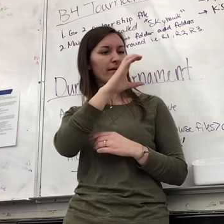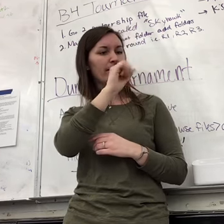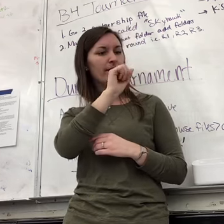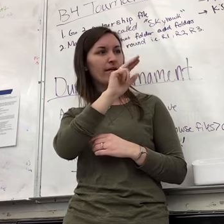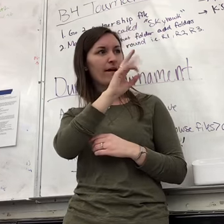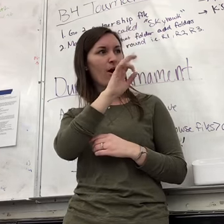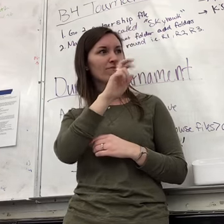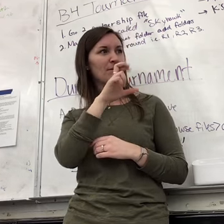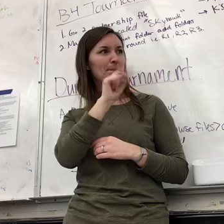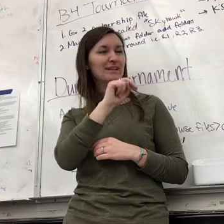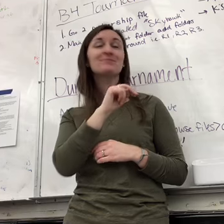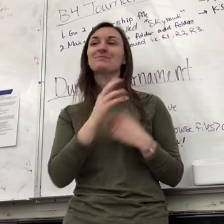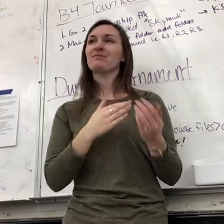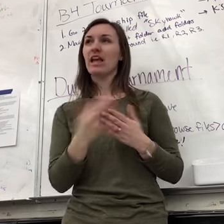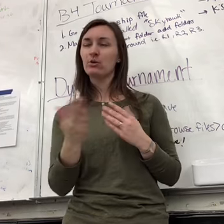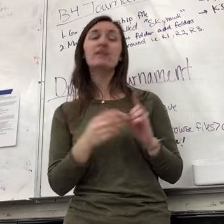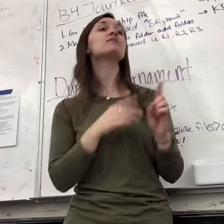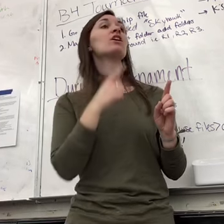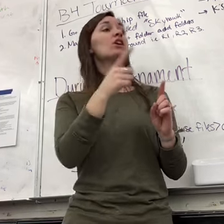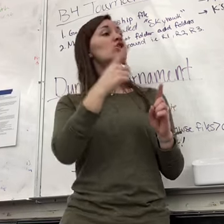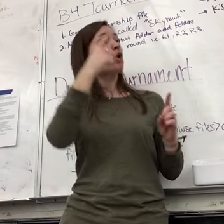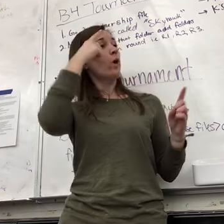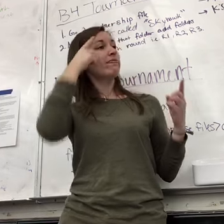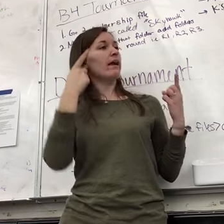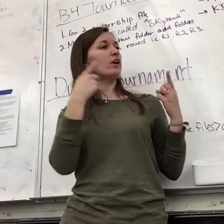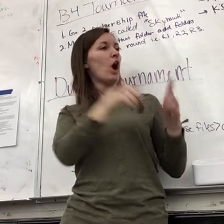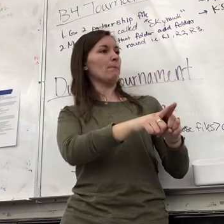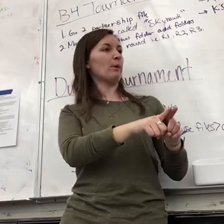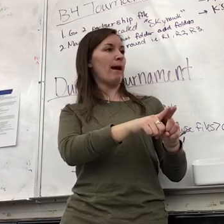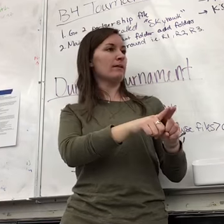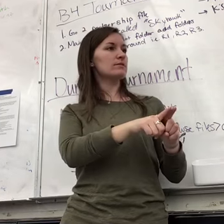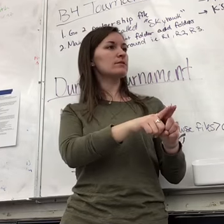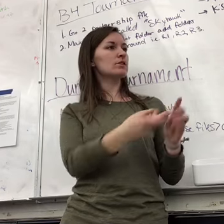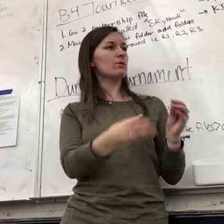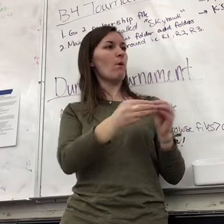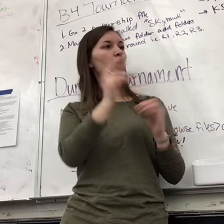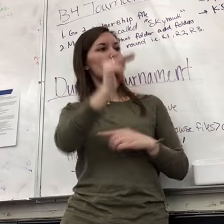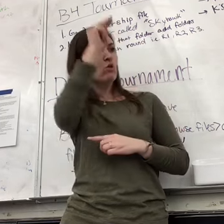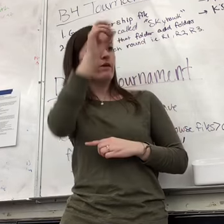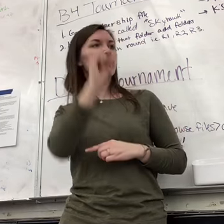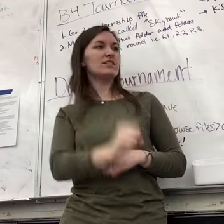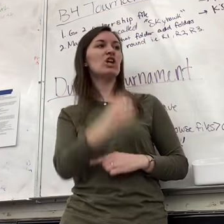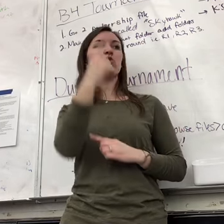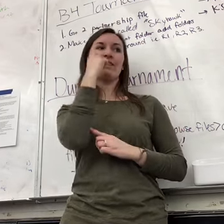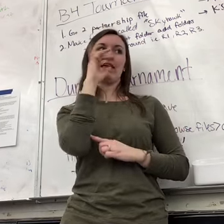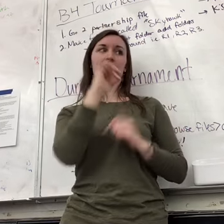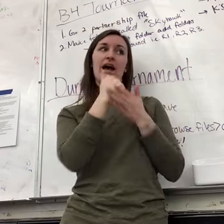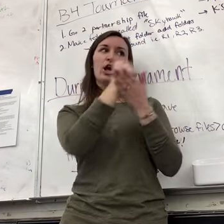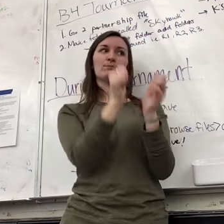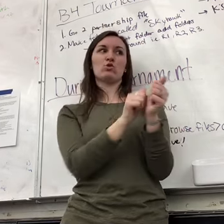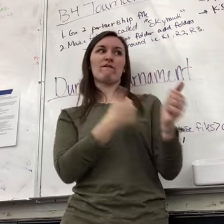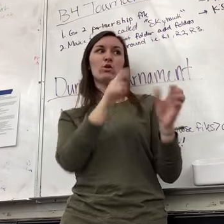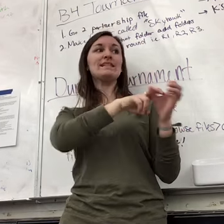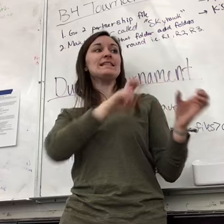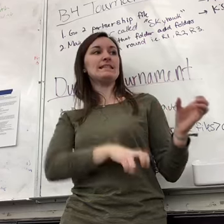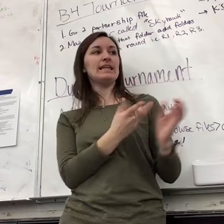still continuing to be able to get away with things like black codes and sharecropping. I think that had sharecropping been somehow